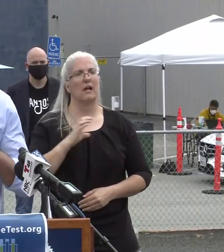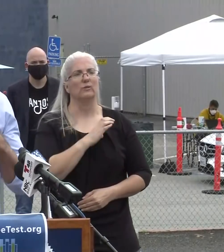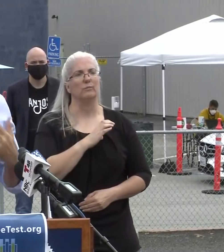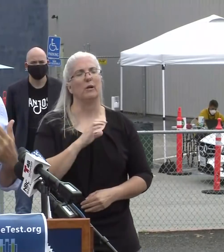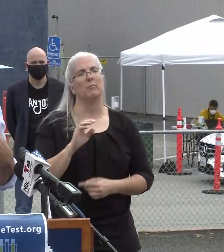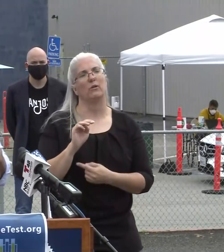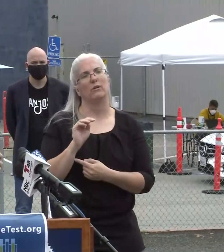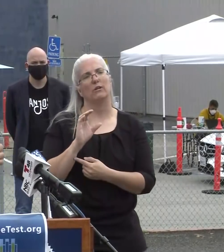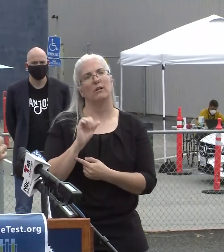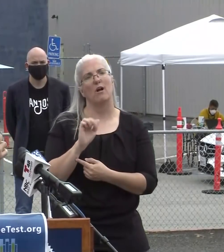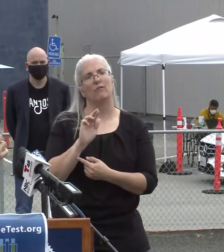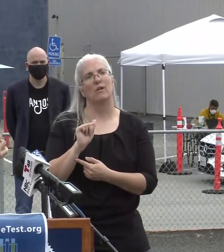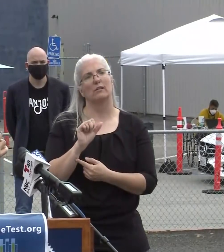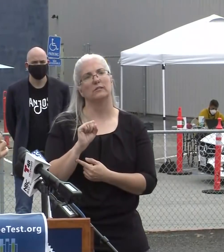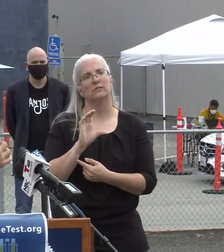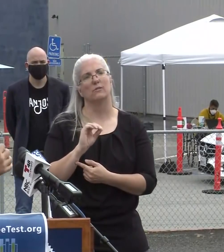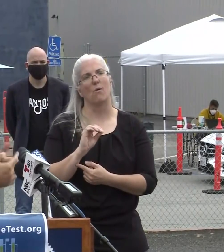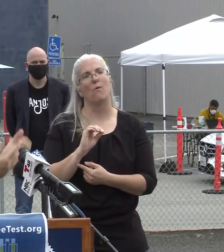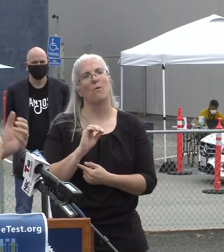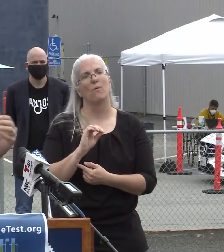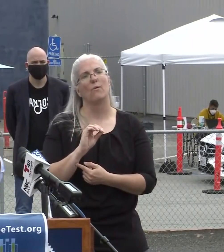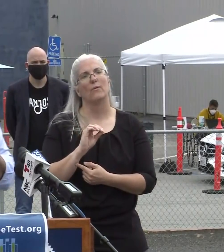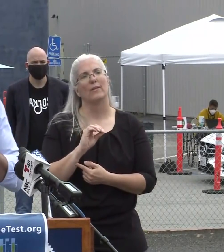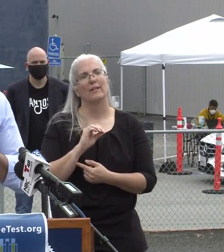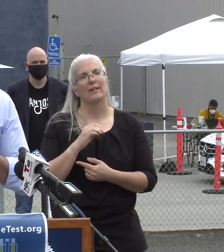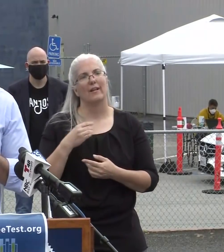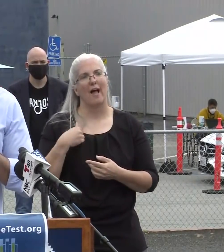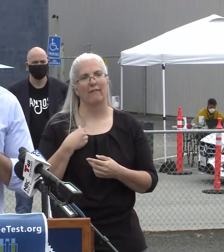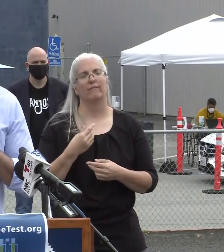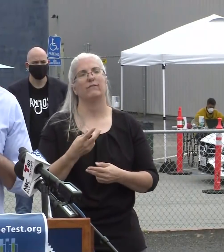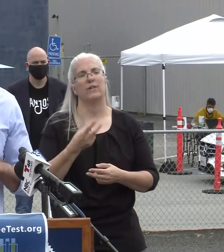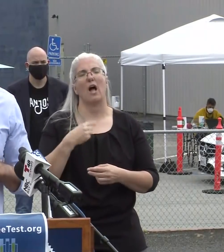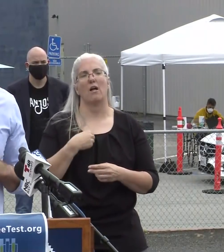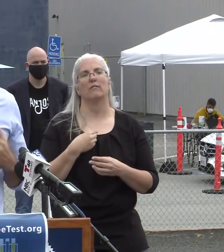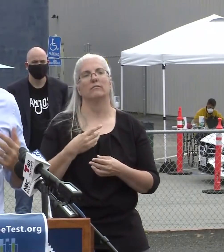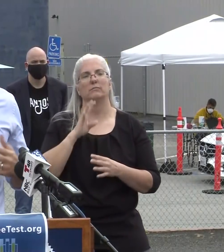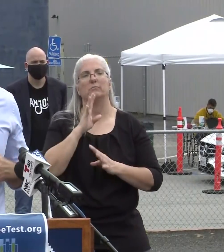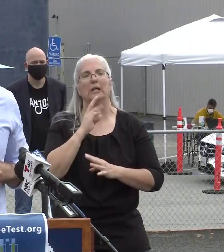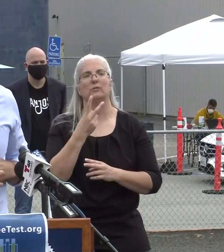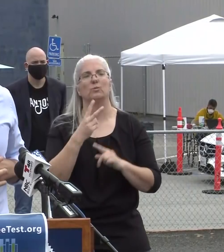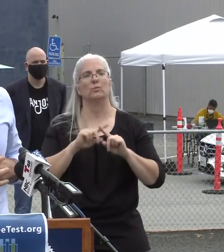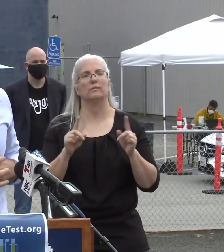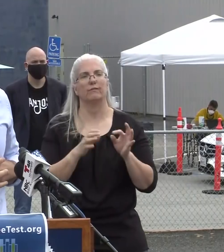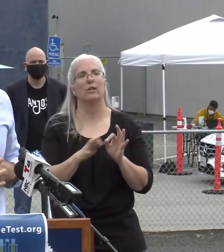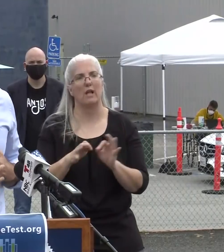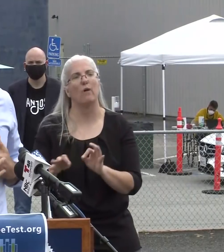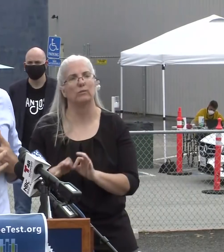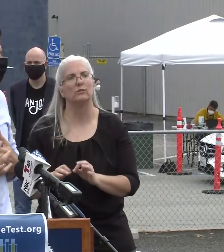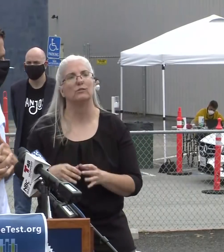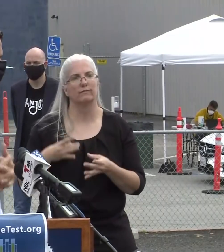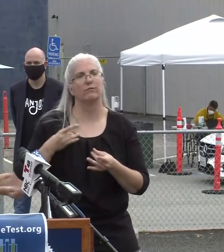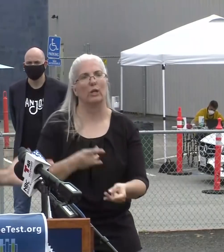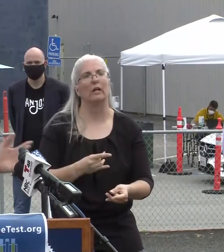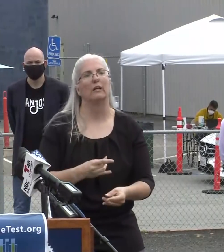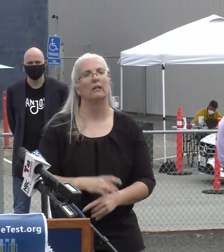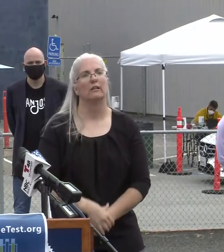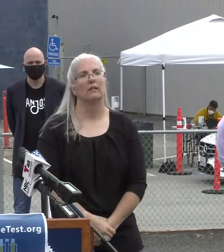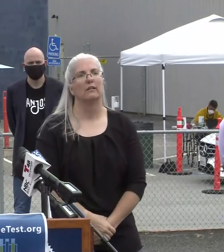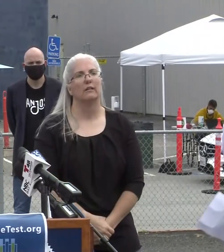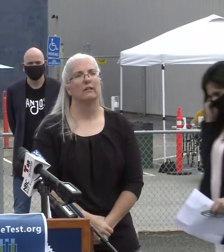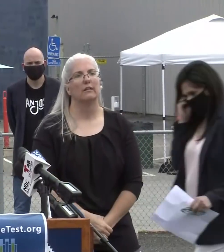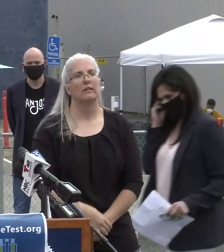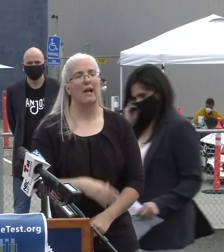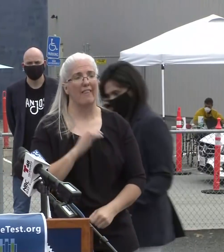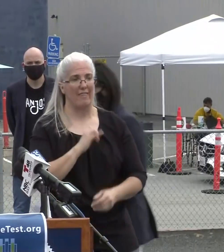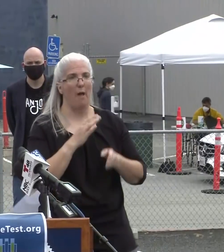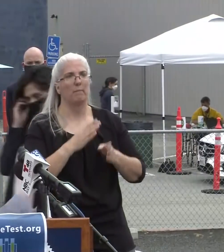Magdalena is quite fluent in 2 languages. And so she's been kind enough to offer a few words in both languages. Councilmember